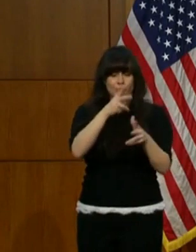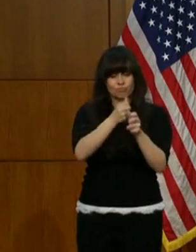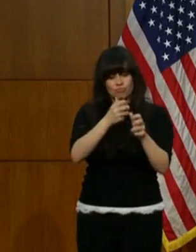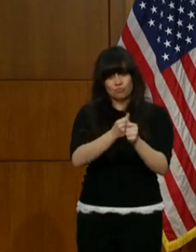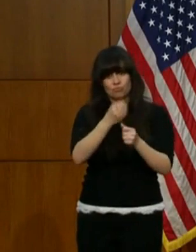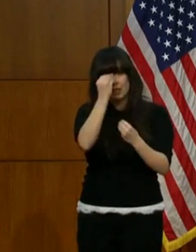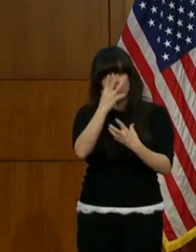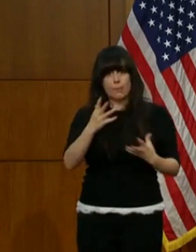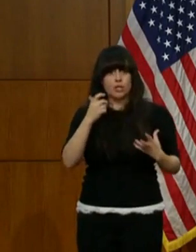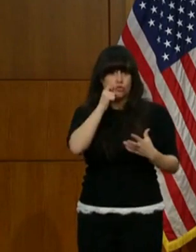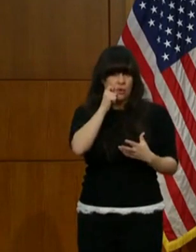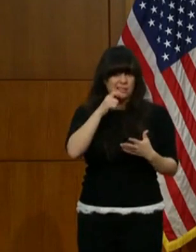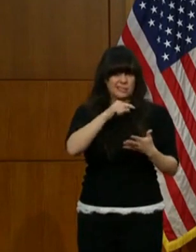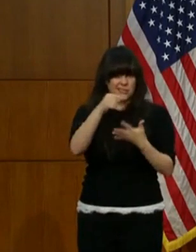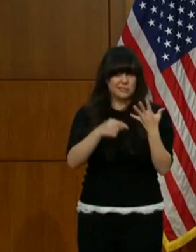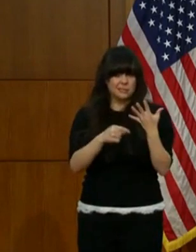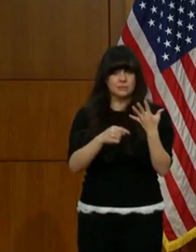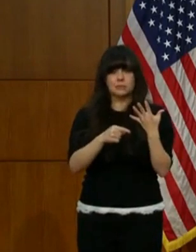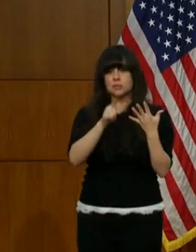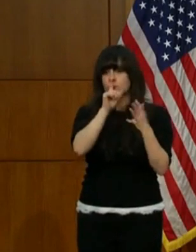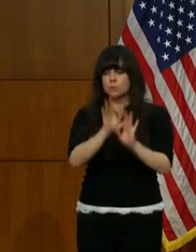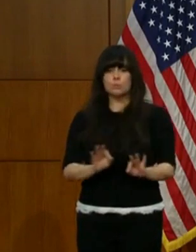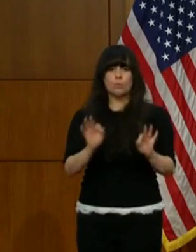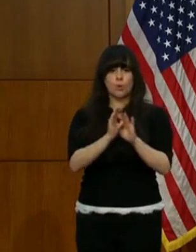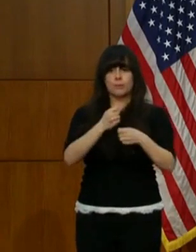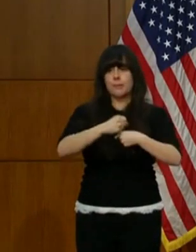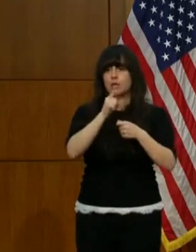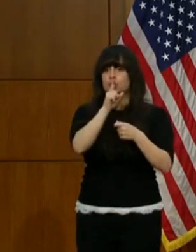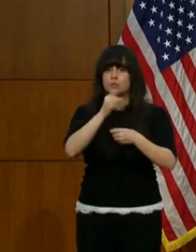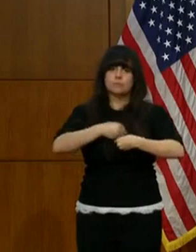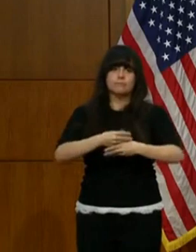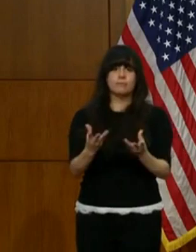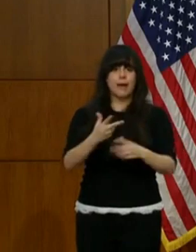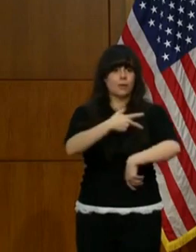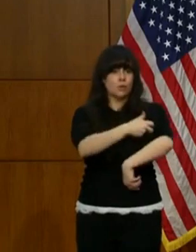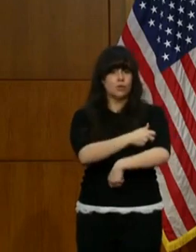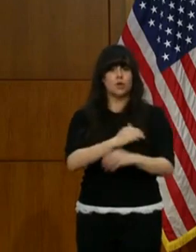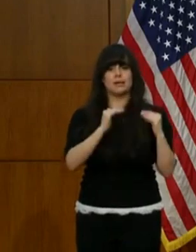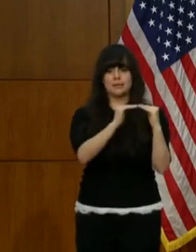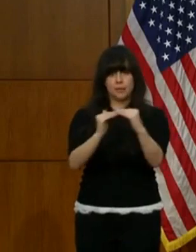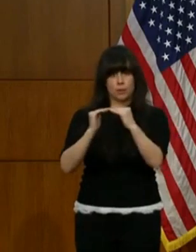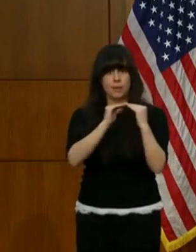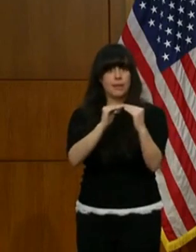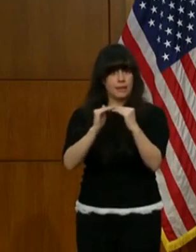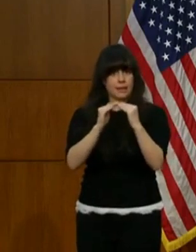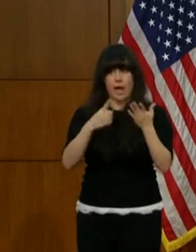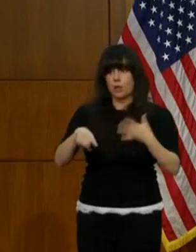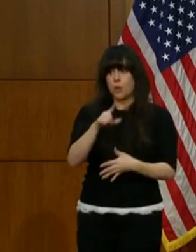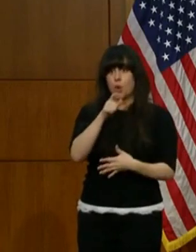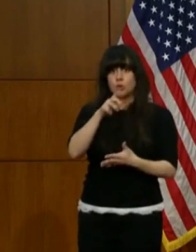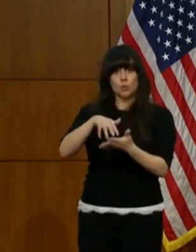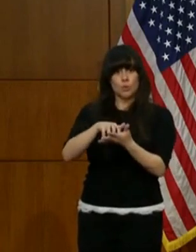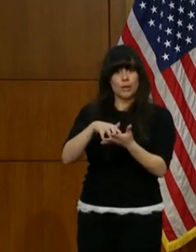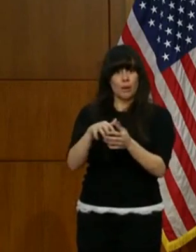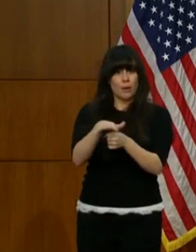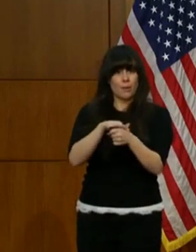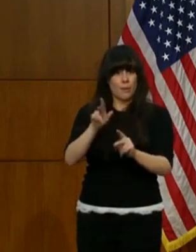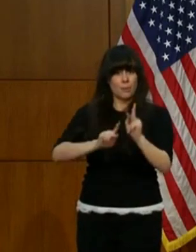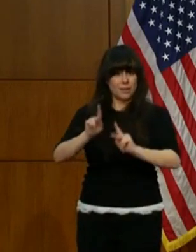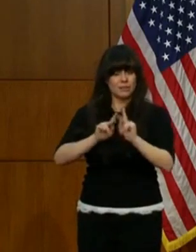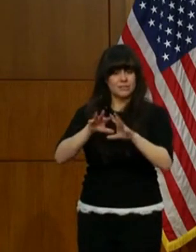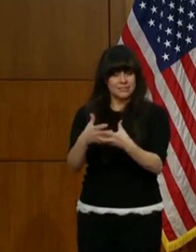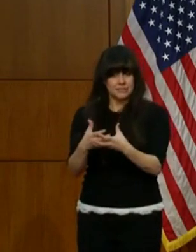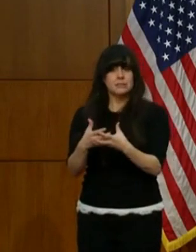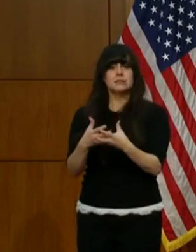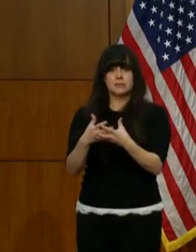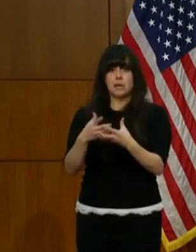equitably and including the communities that are most vulnerable to getting the virus and also getting sicker from the